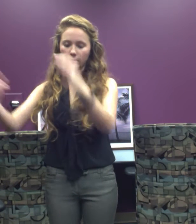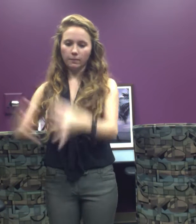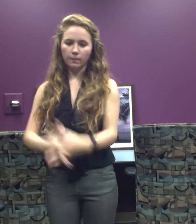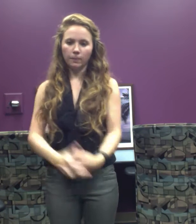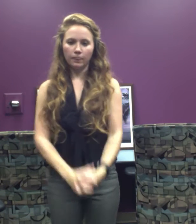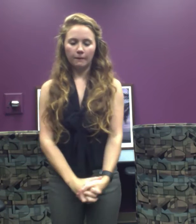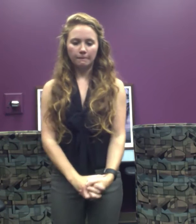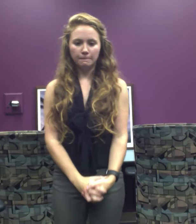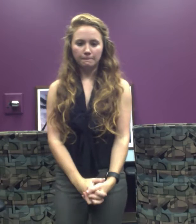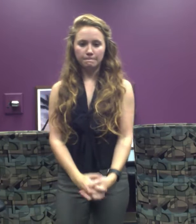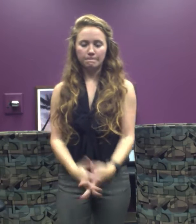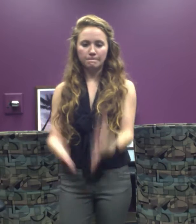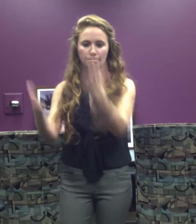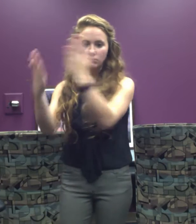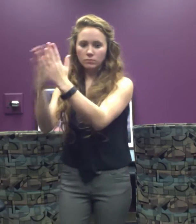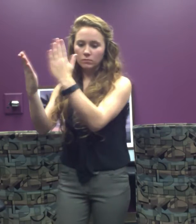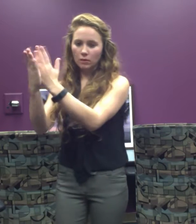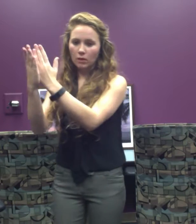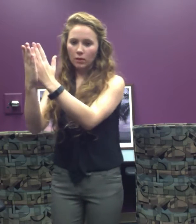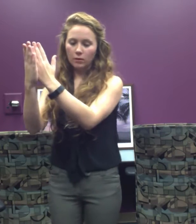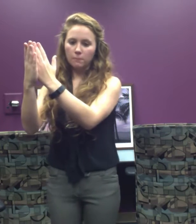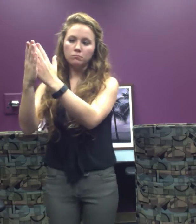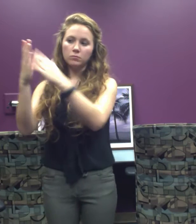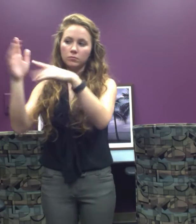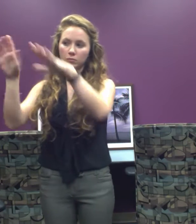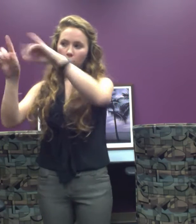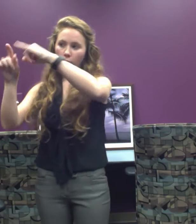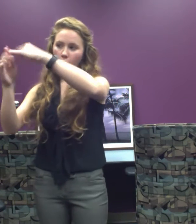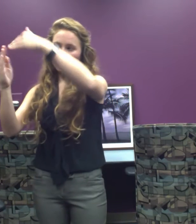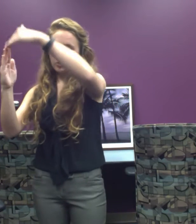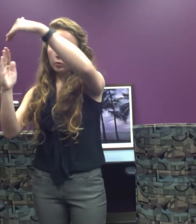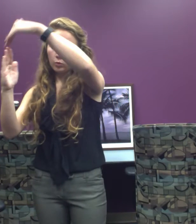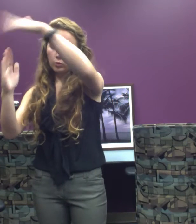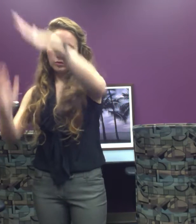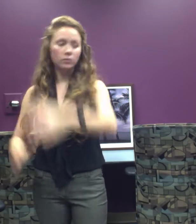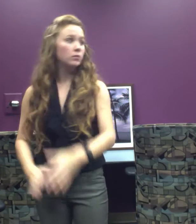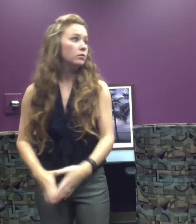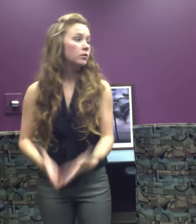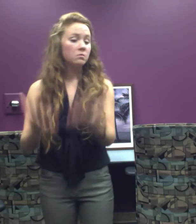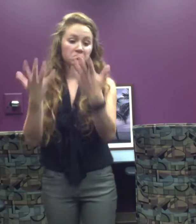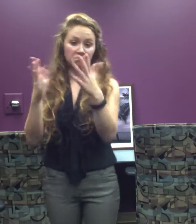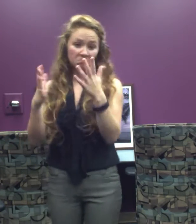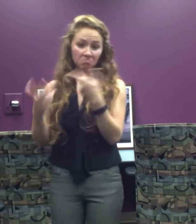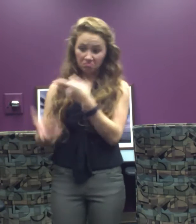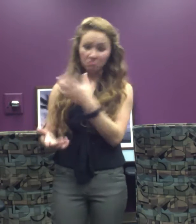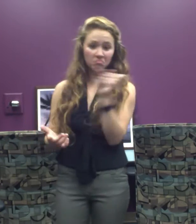And stop when you reach the pencil line. That's it. So then you turn it down